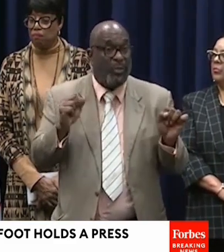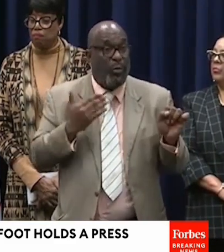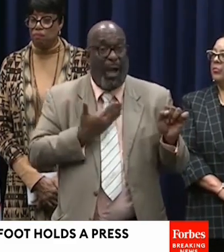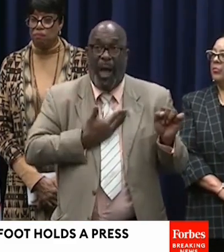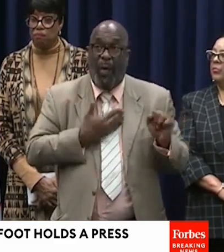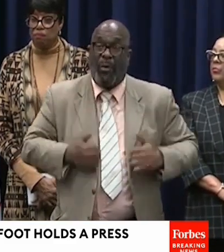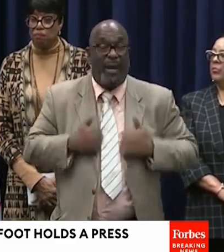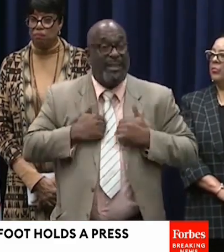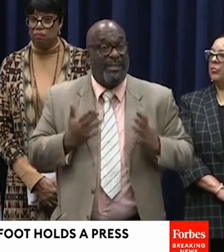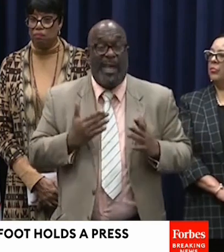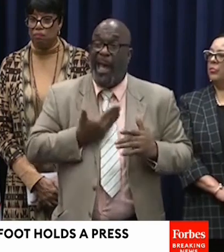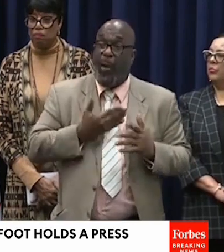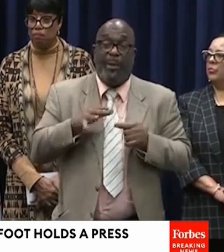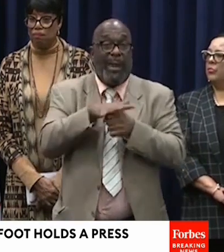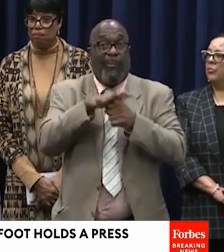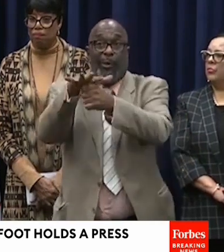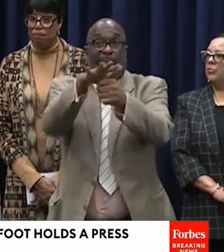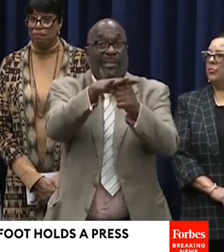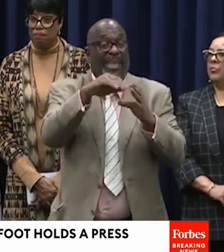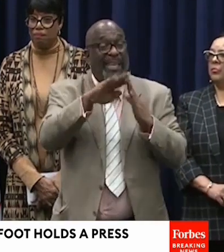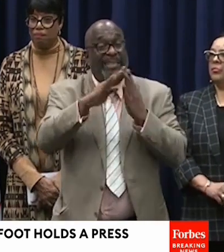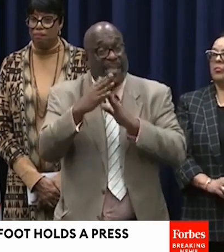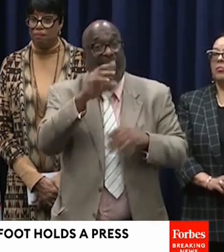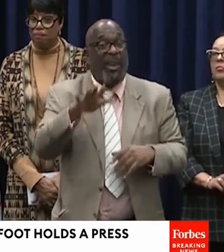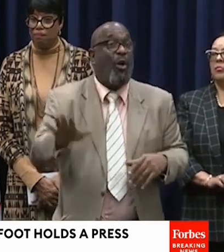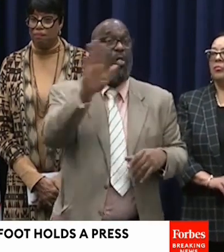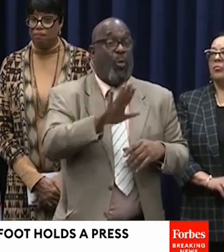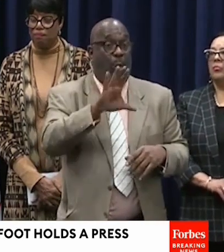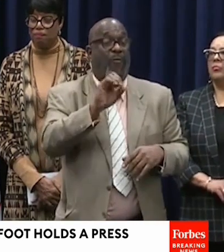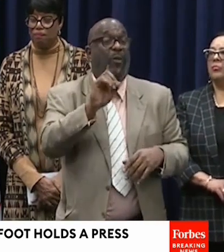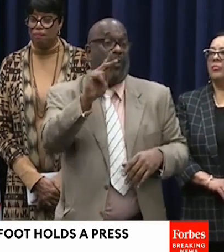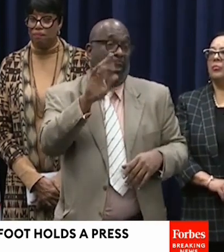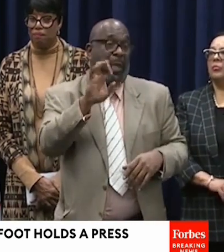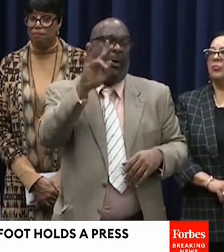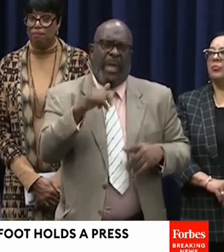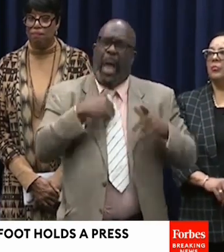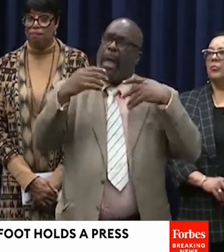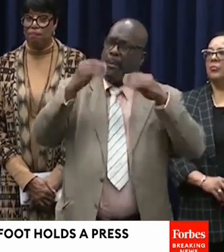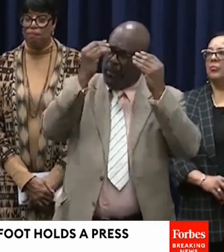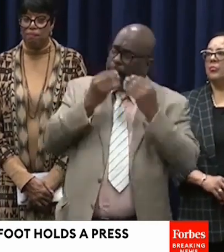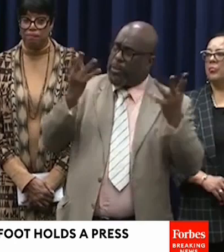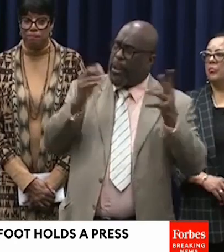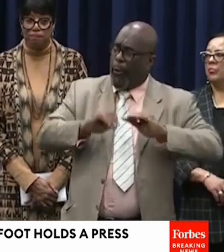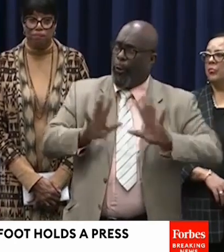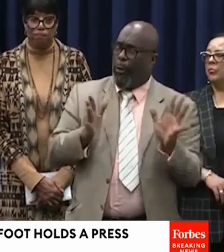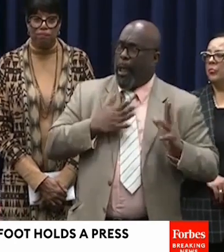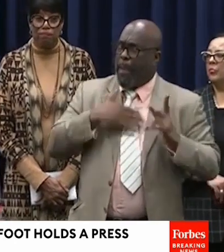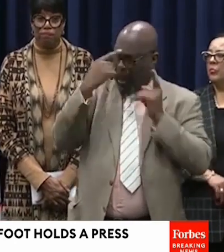residents, our neighborhoods in the city and in Cook County. I've been very, very clear about my opposition